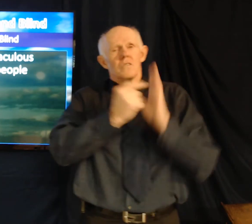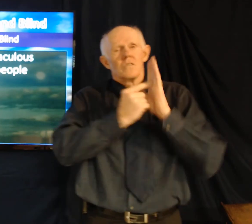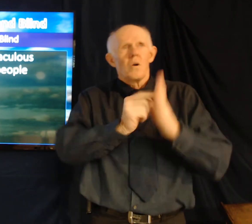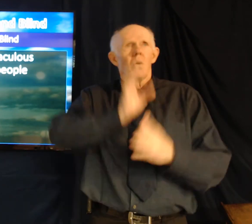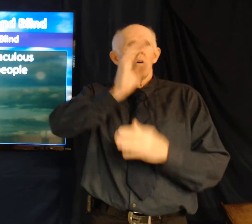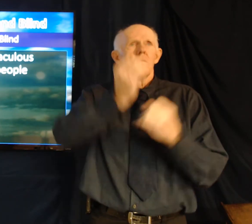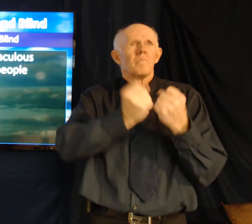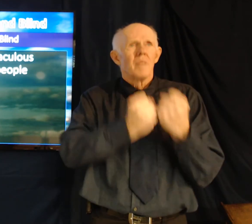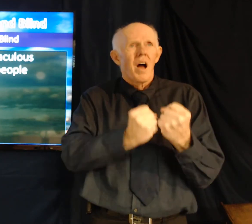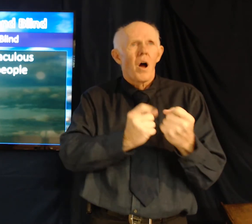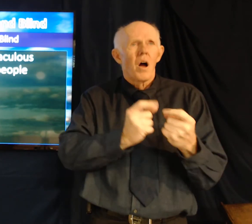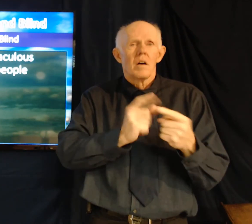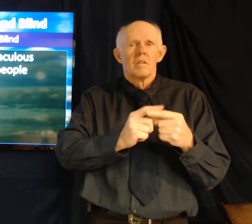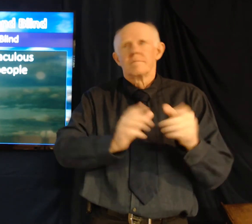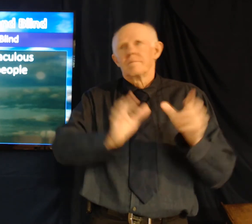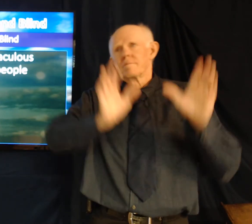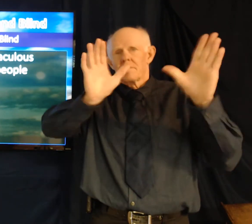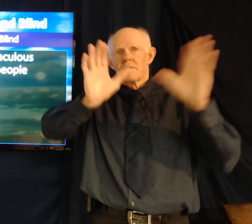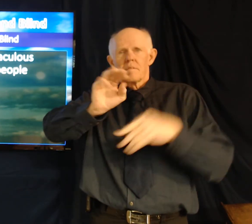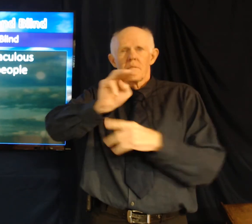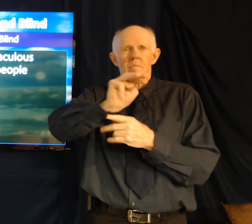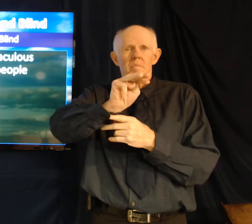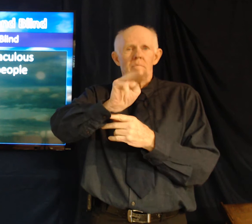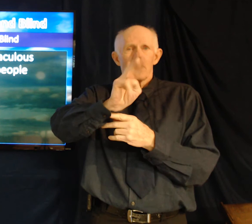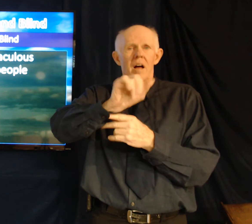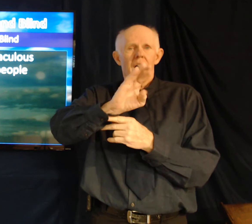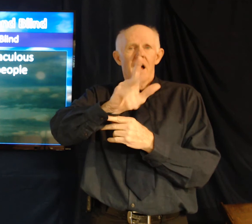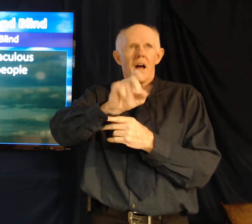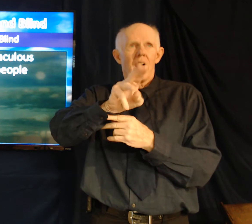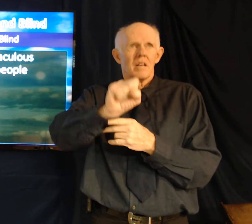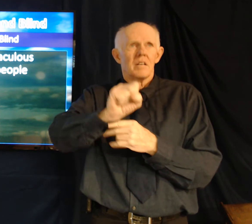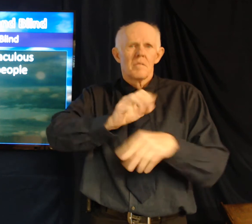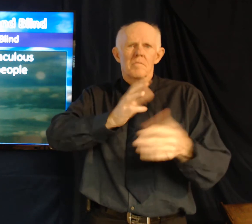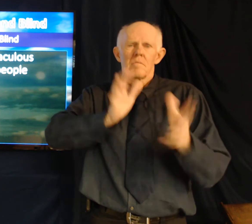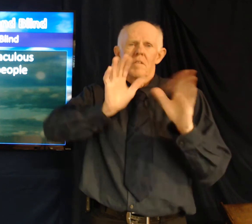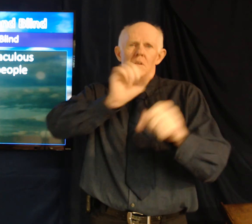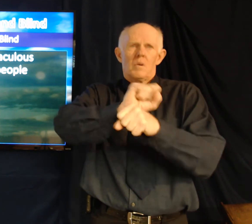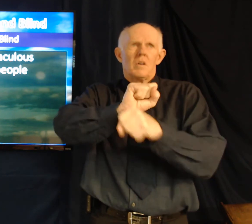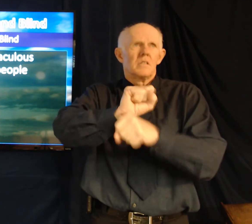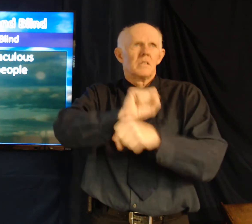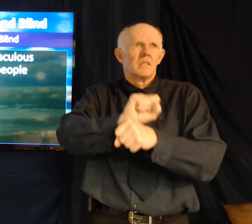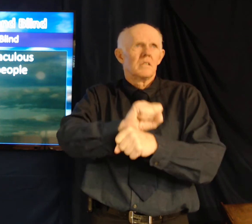God shows his power, a miraculous care